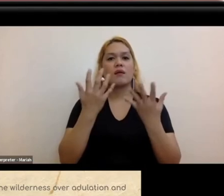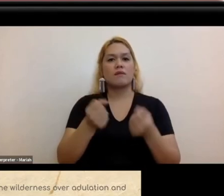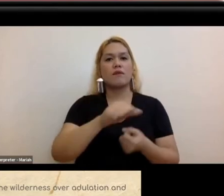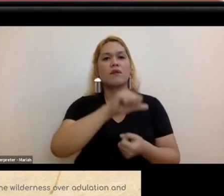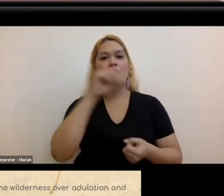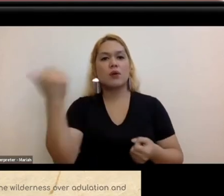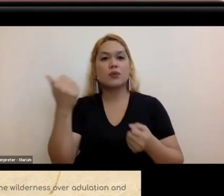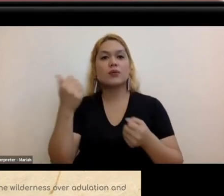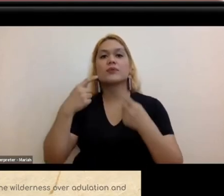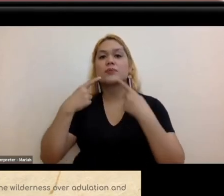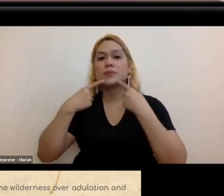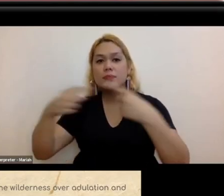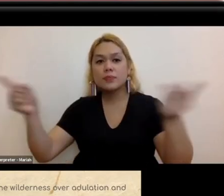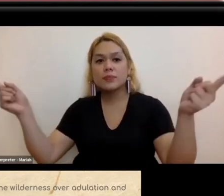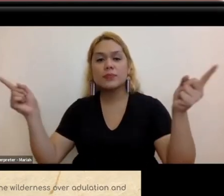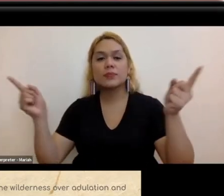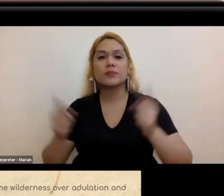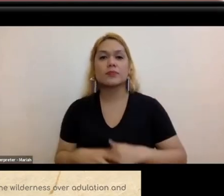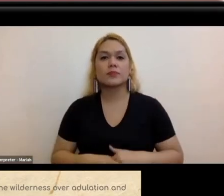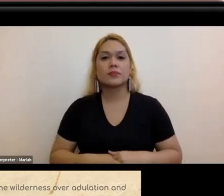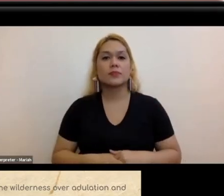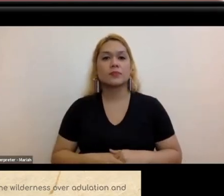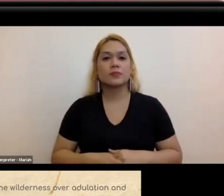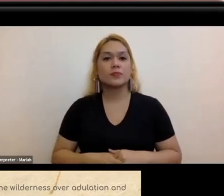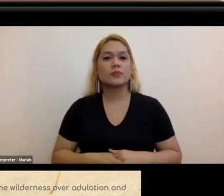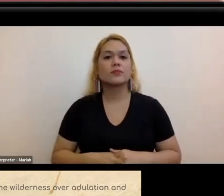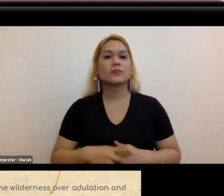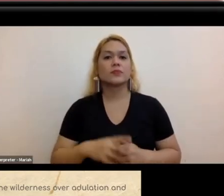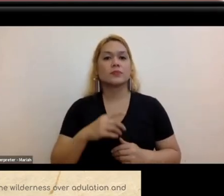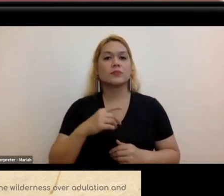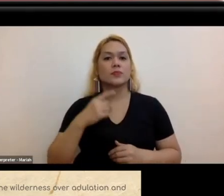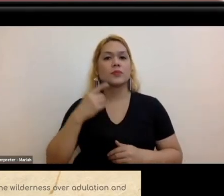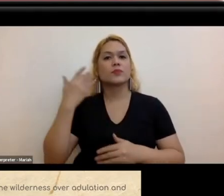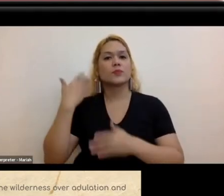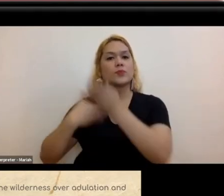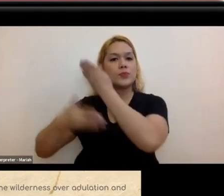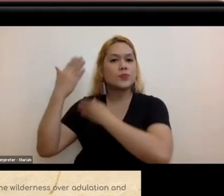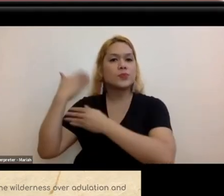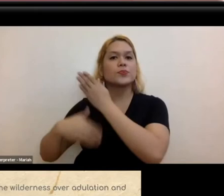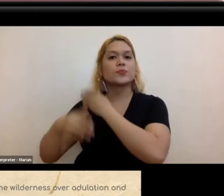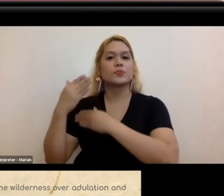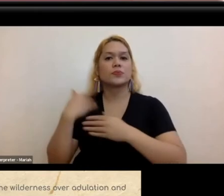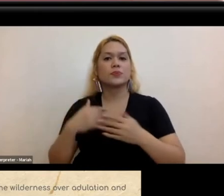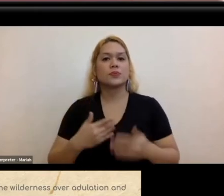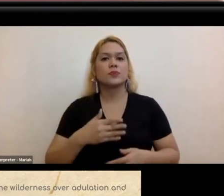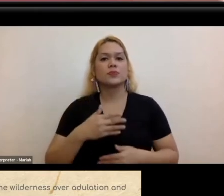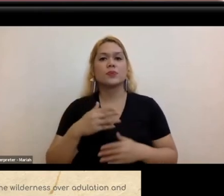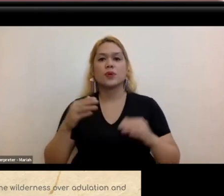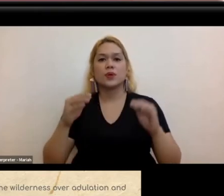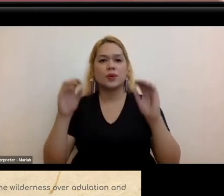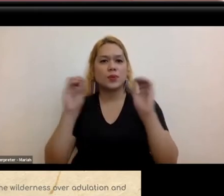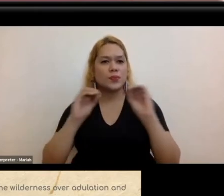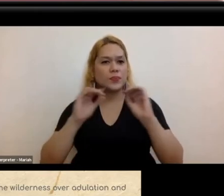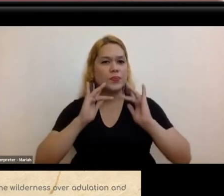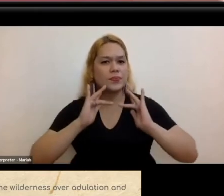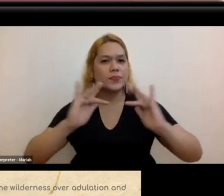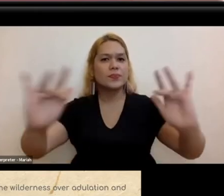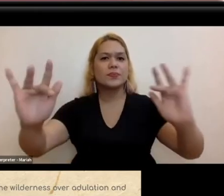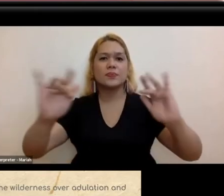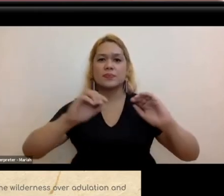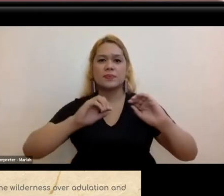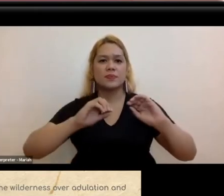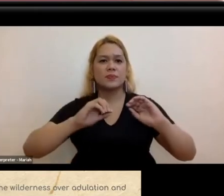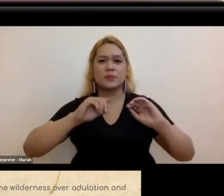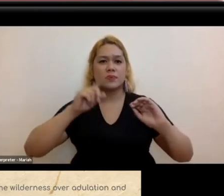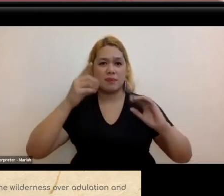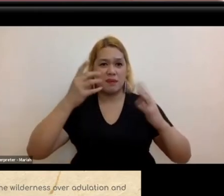earlier, favored the wilderness over adulation and died of cancer. While the same virgin